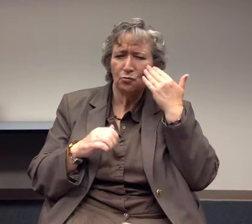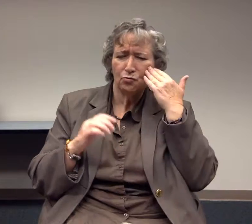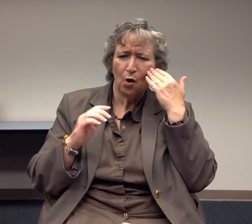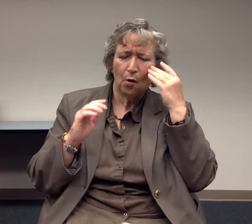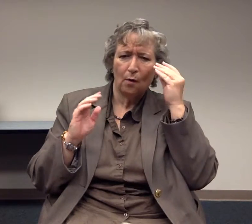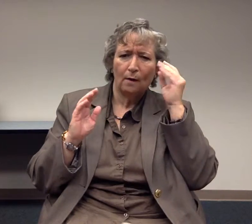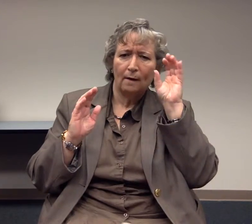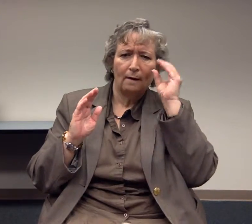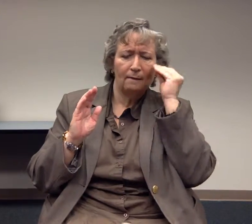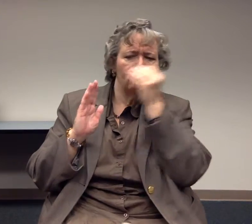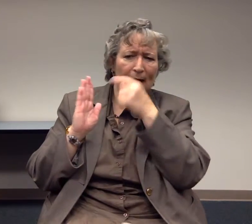looks like what?